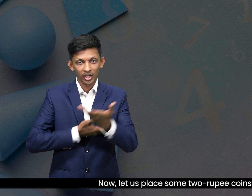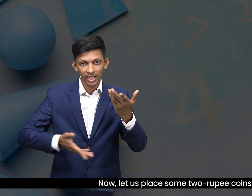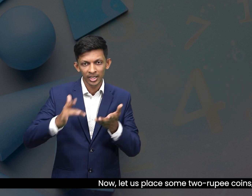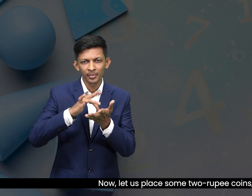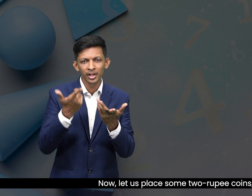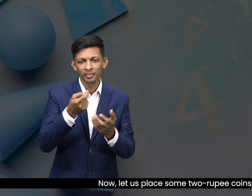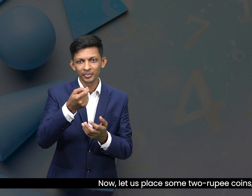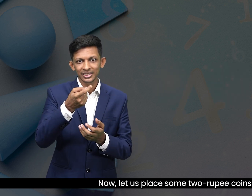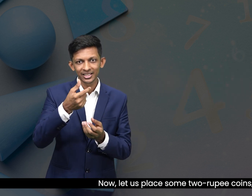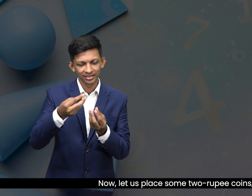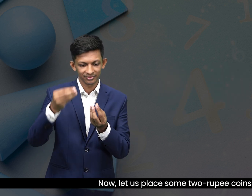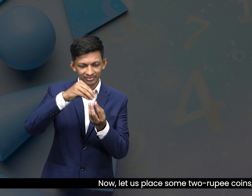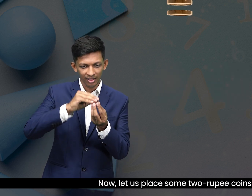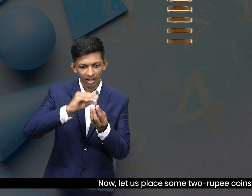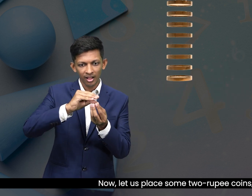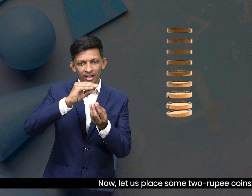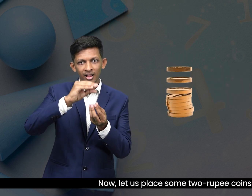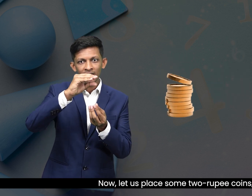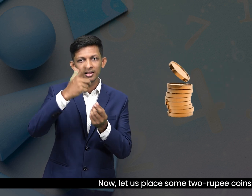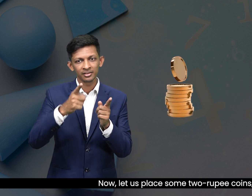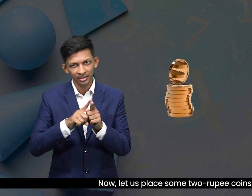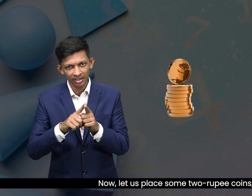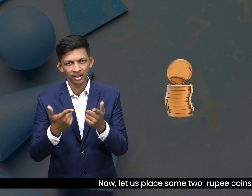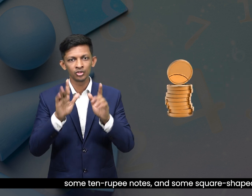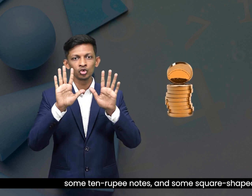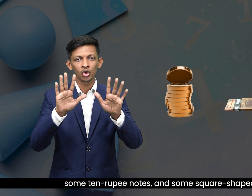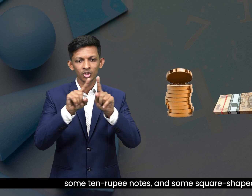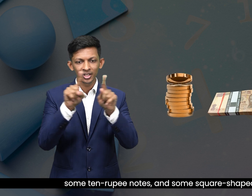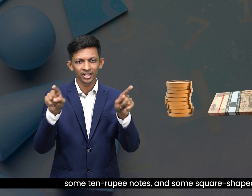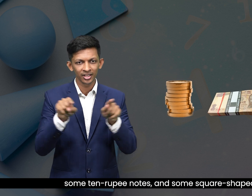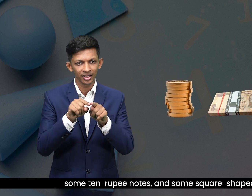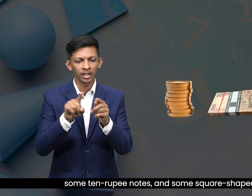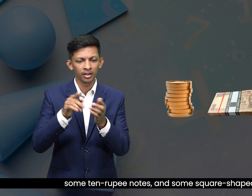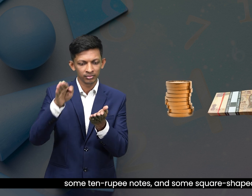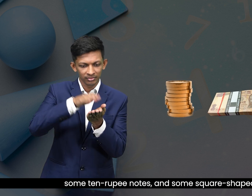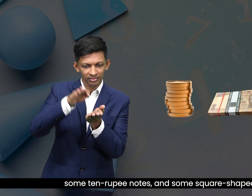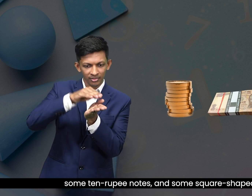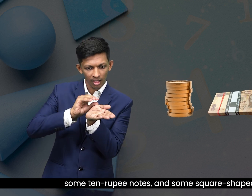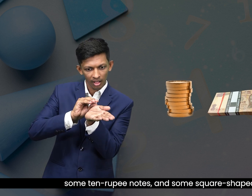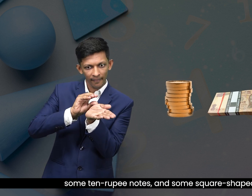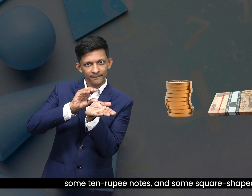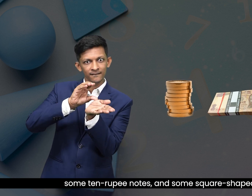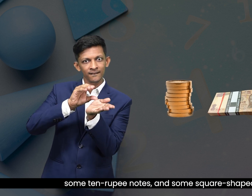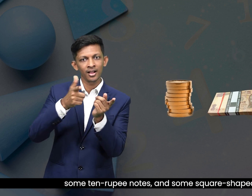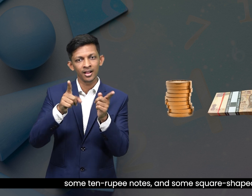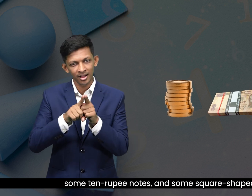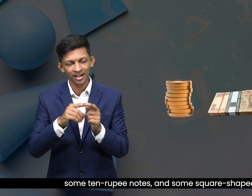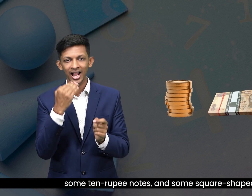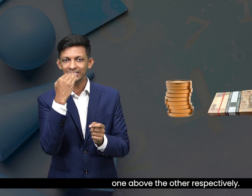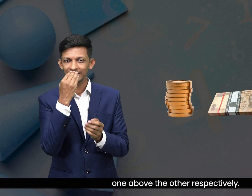Now, let us place some 2 rupee coins, some 10 rupee notes and some square shaped biscuits one above